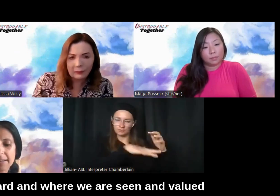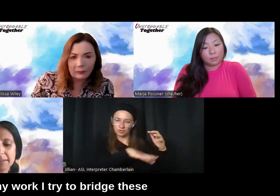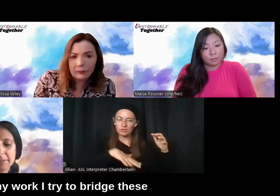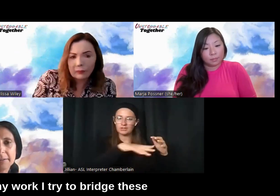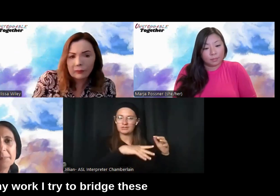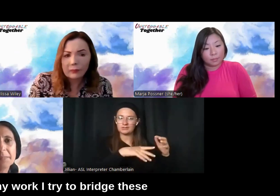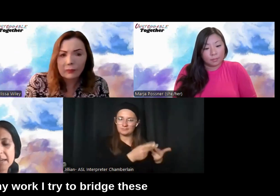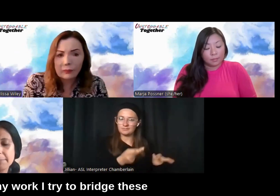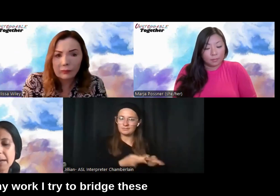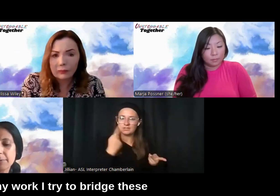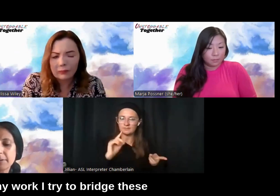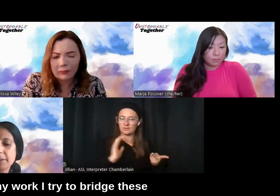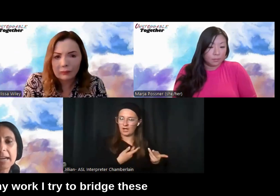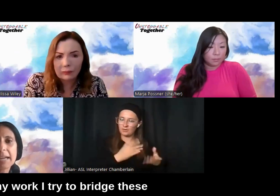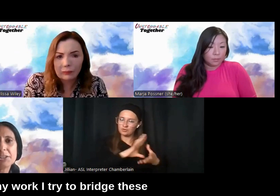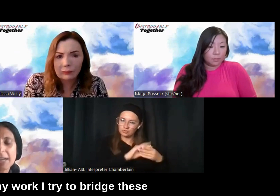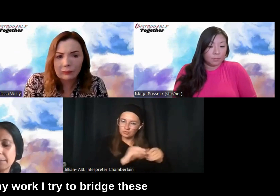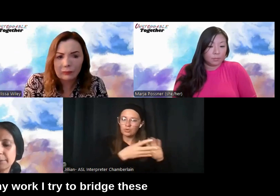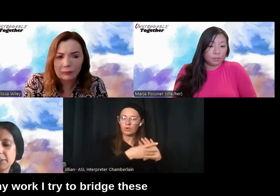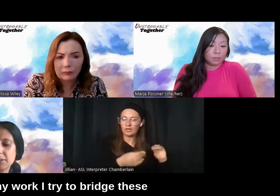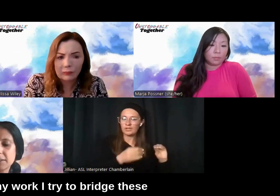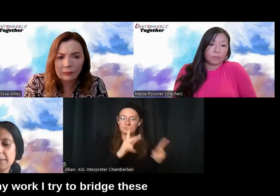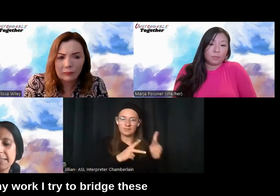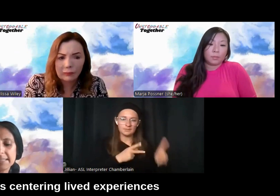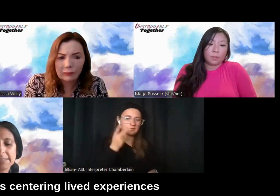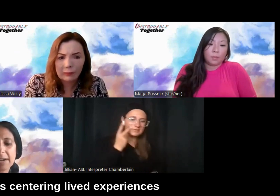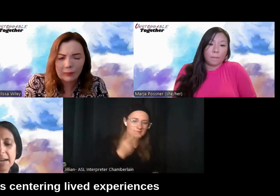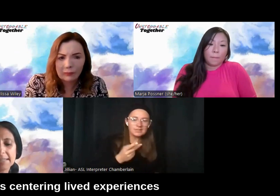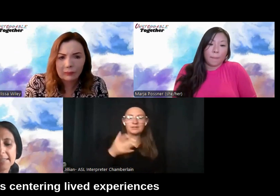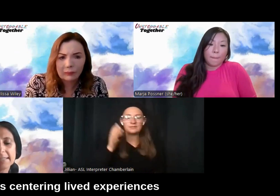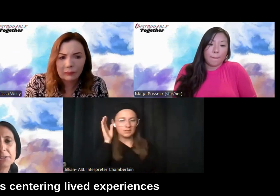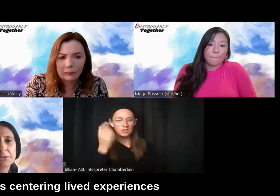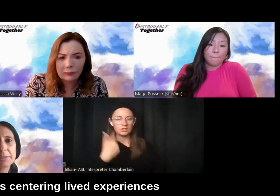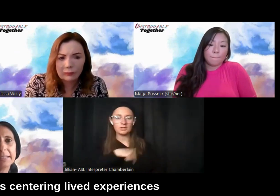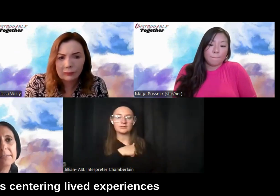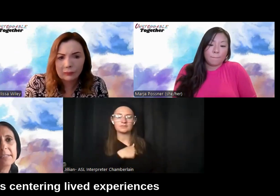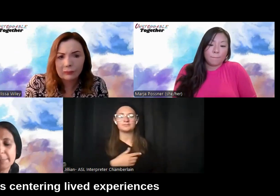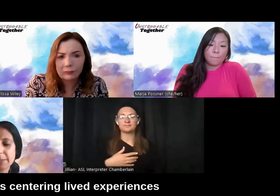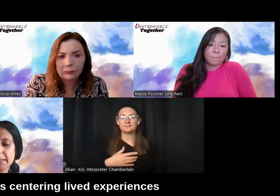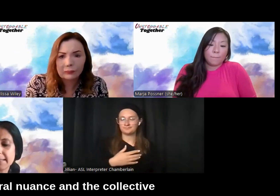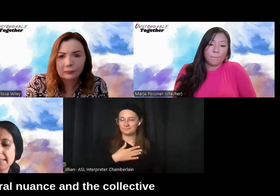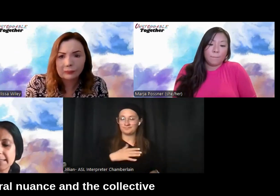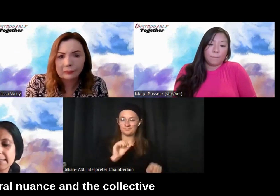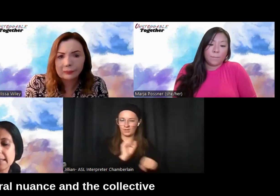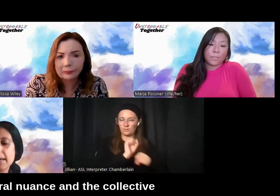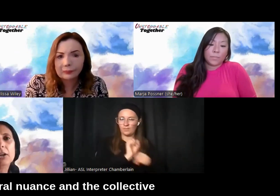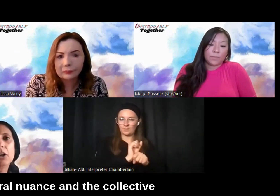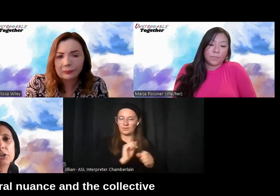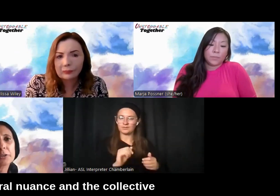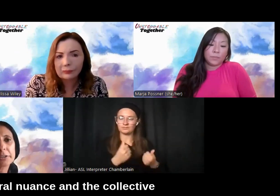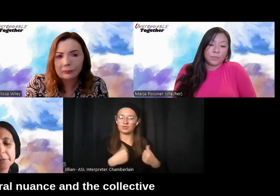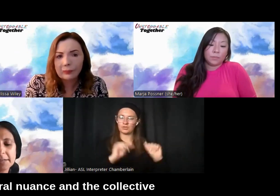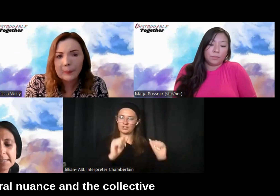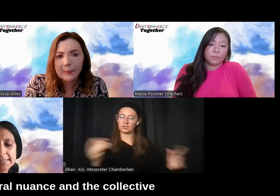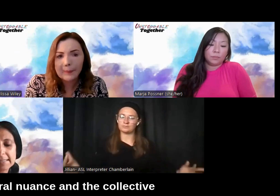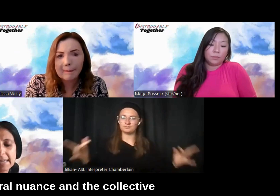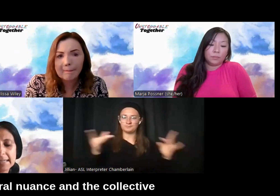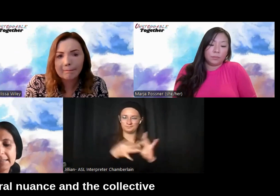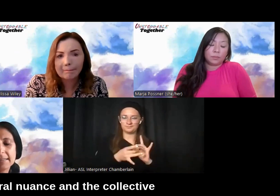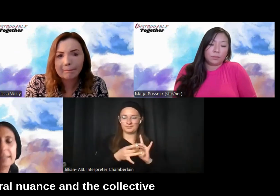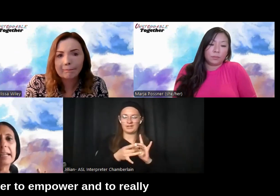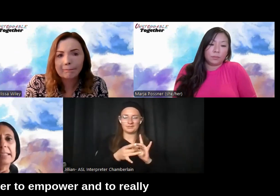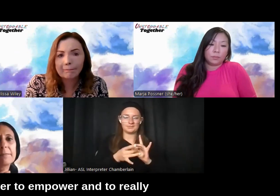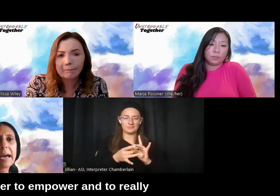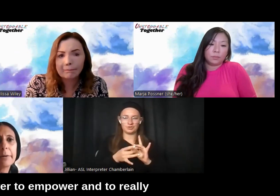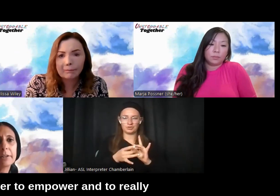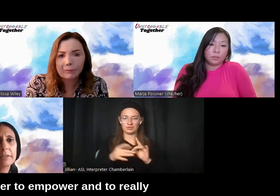and valued. In my work, I try to bridge these divides, centering lived experiences, cultural nuance, and